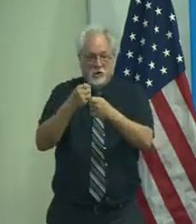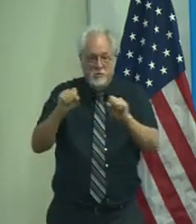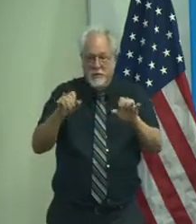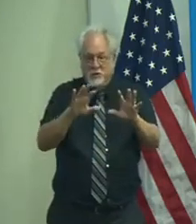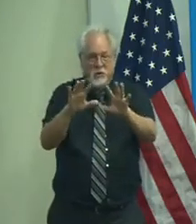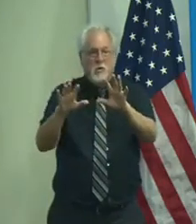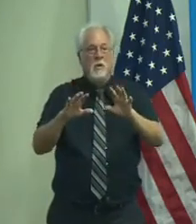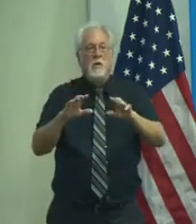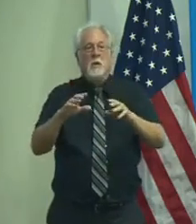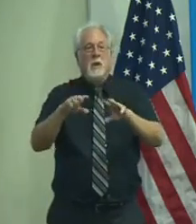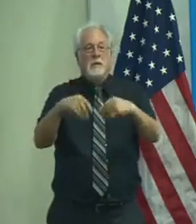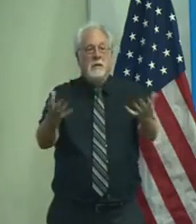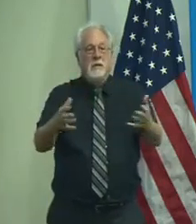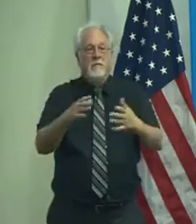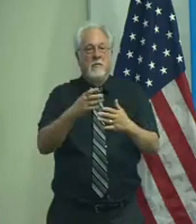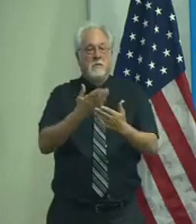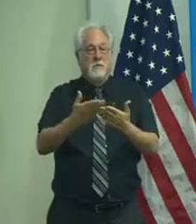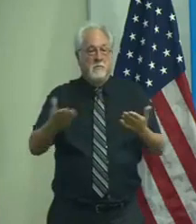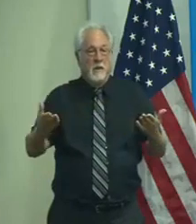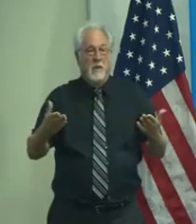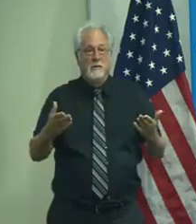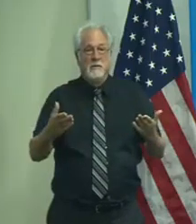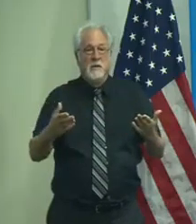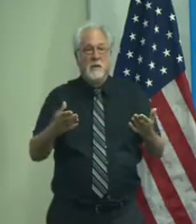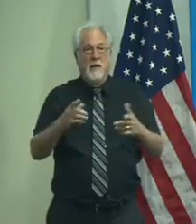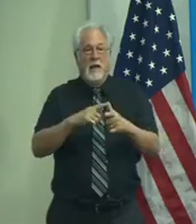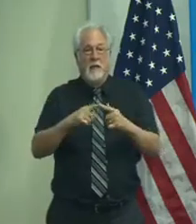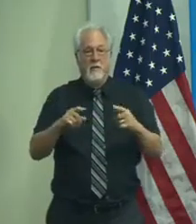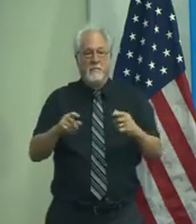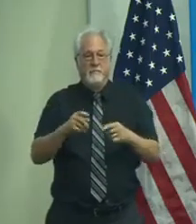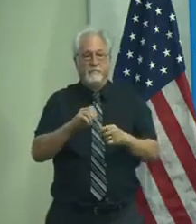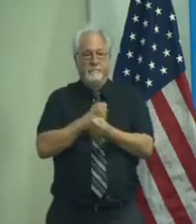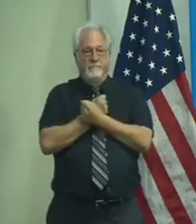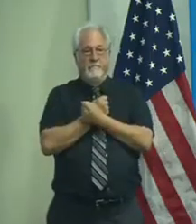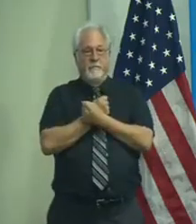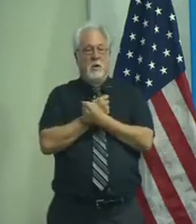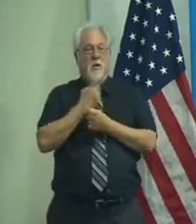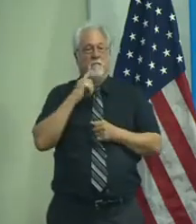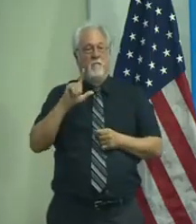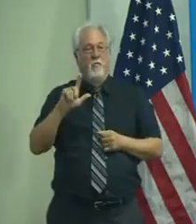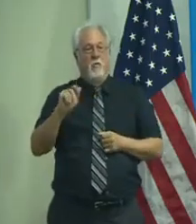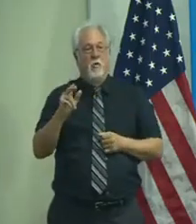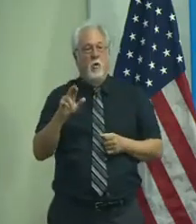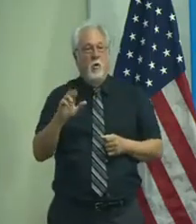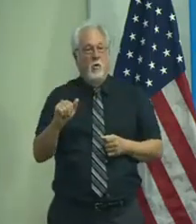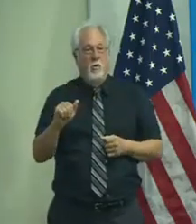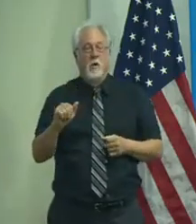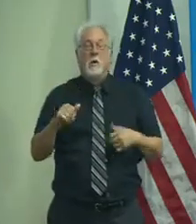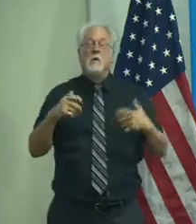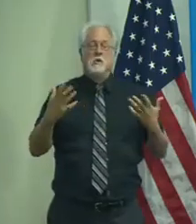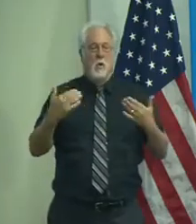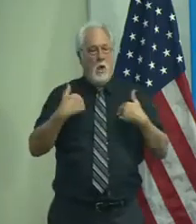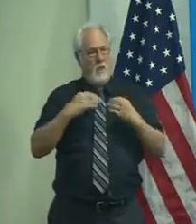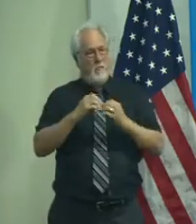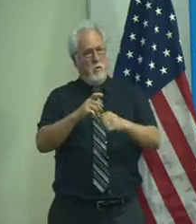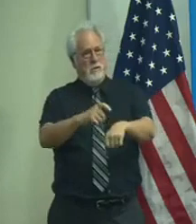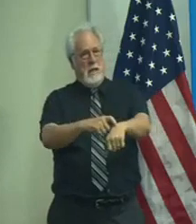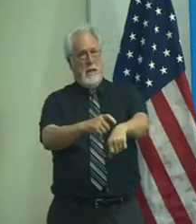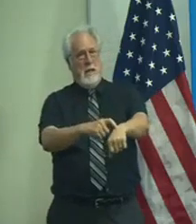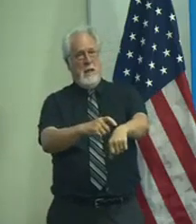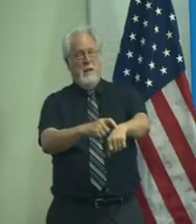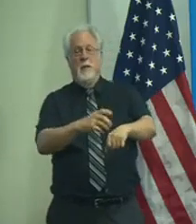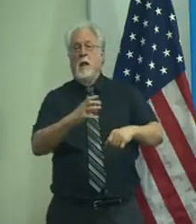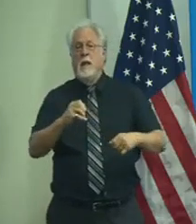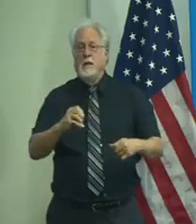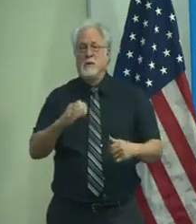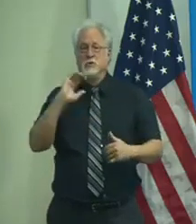if necessary, deliver some supplies and those sorts of things, and have to button up again for Laura. So we all have more time. It